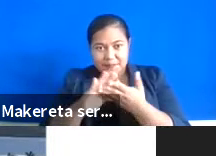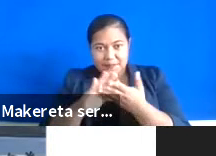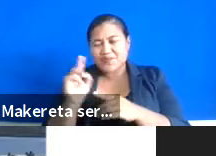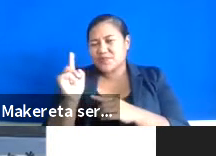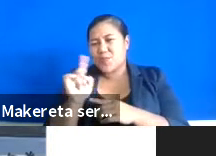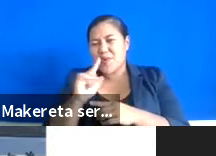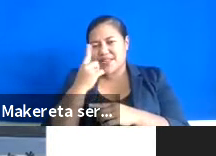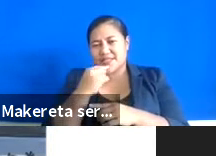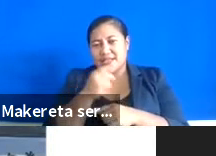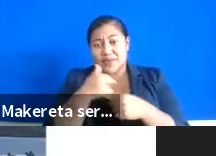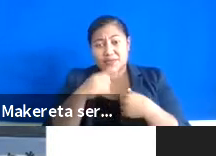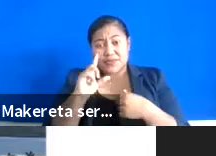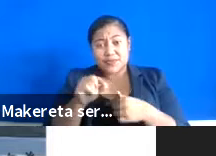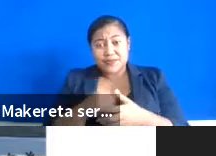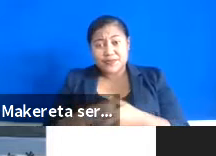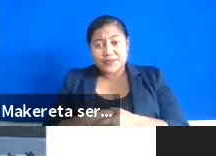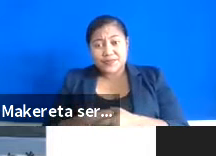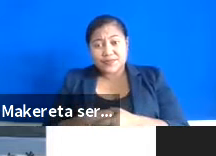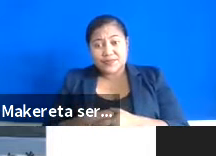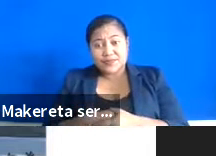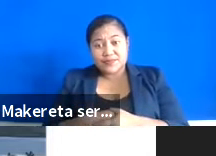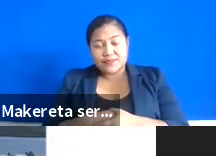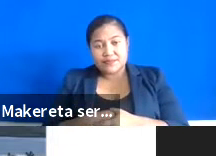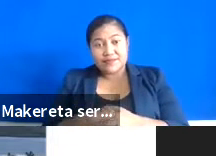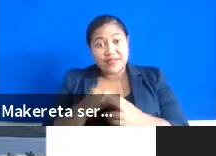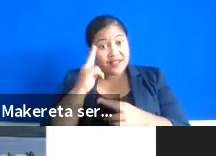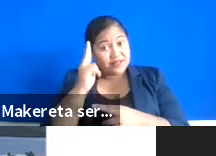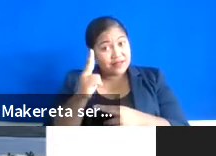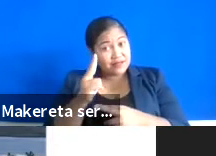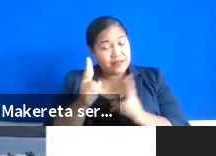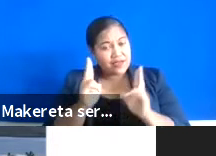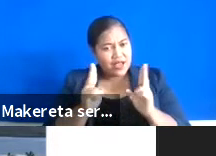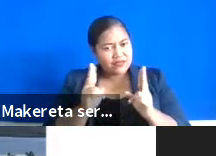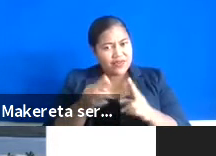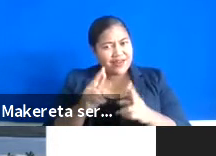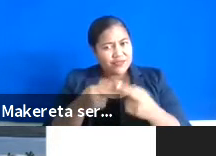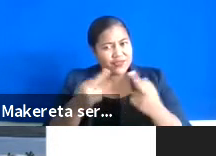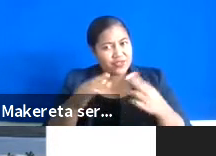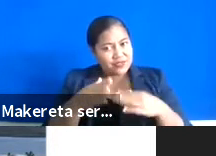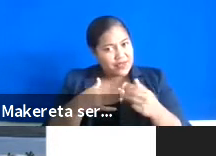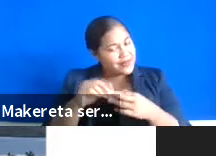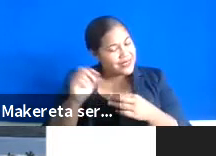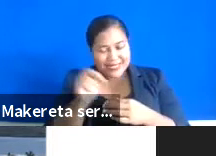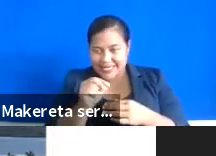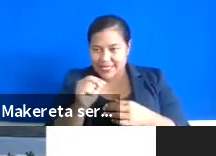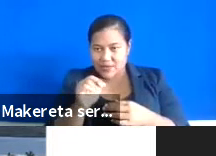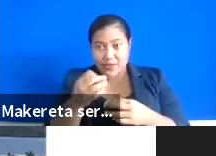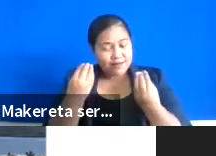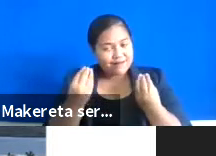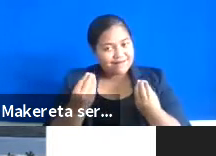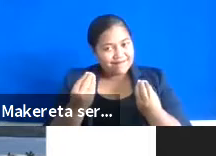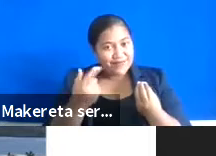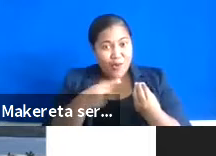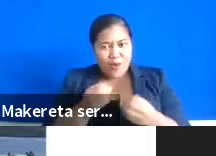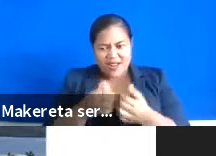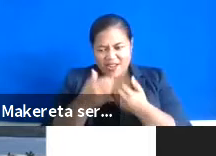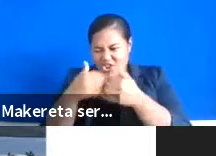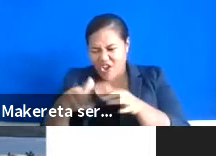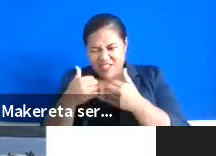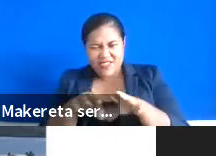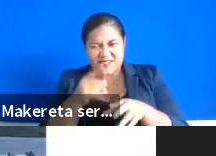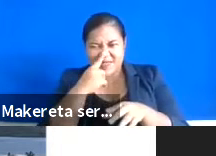um natural resource management it needs to be reinforced and valued because of widespread loss of employment as well as